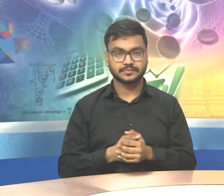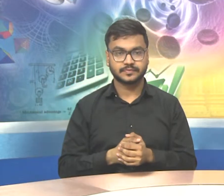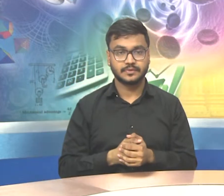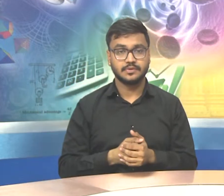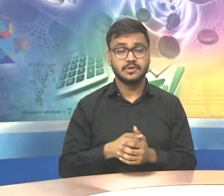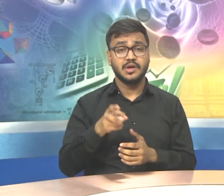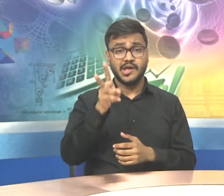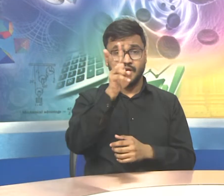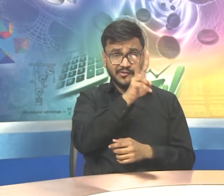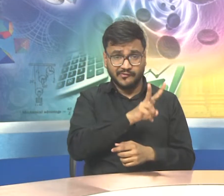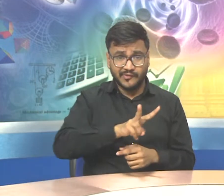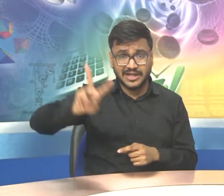Value of vote.